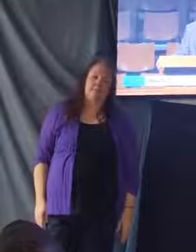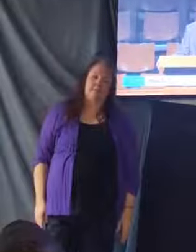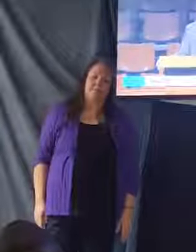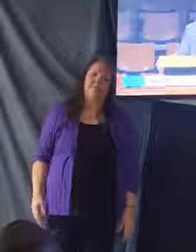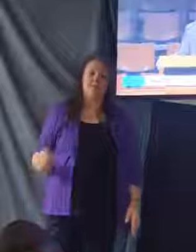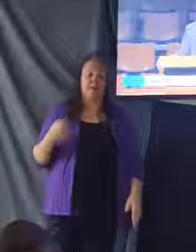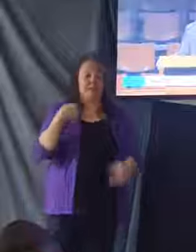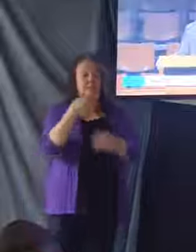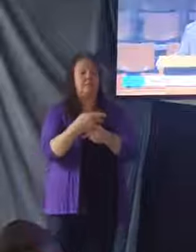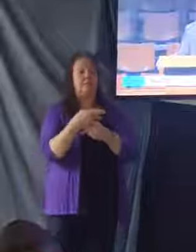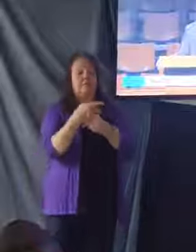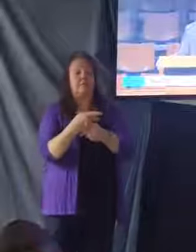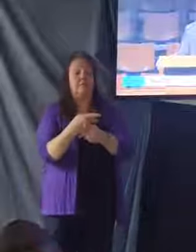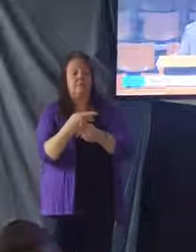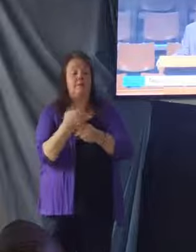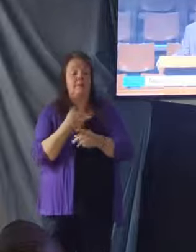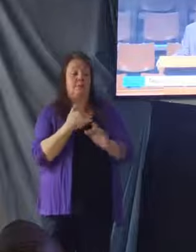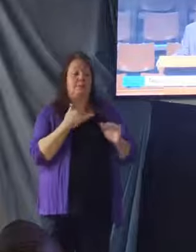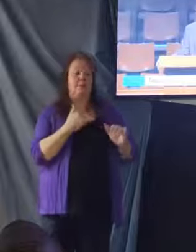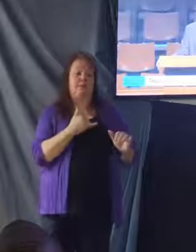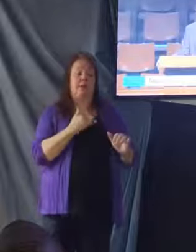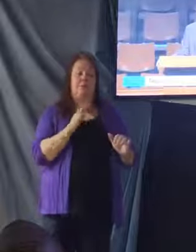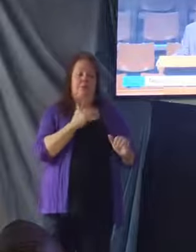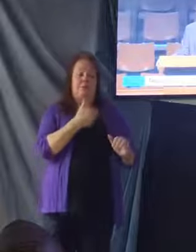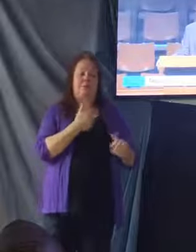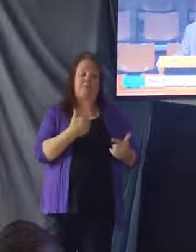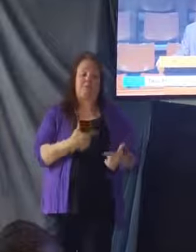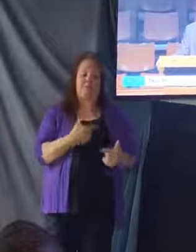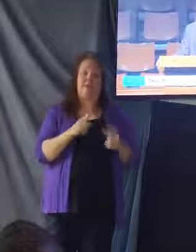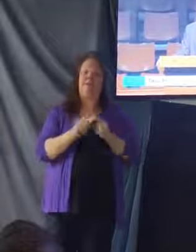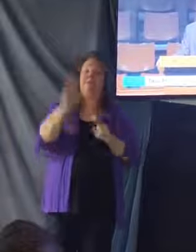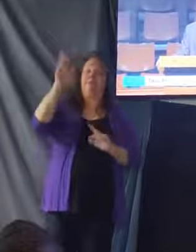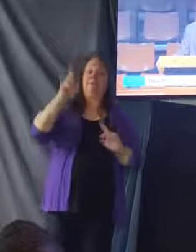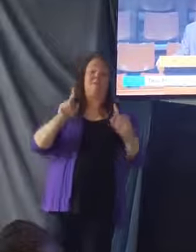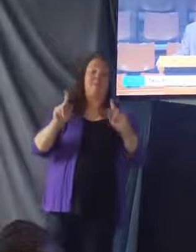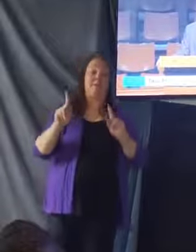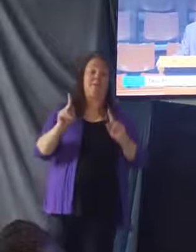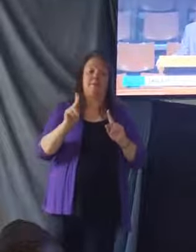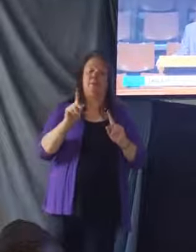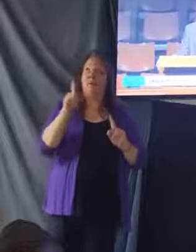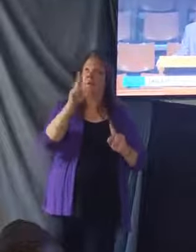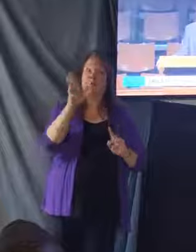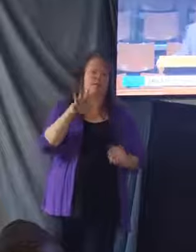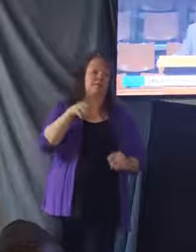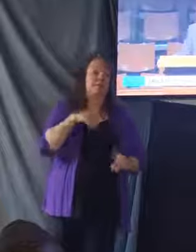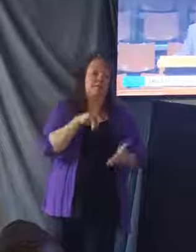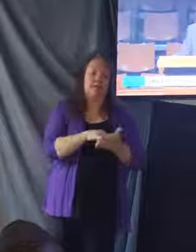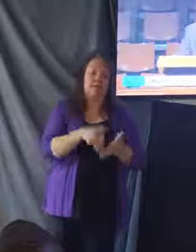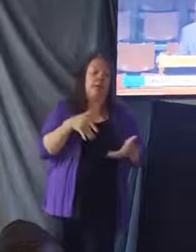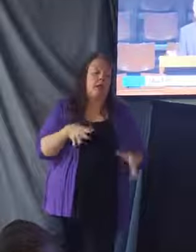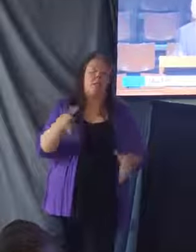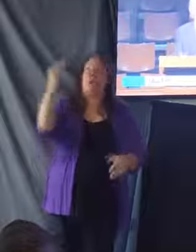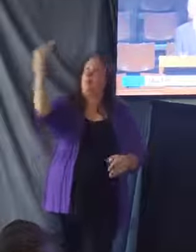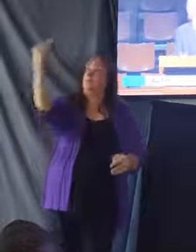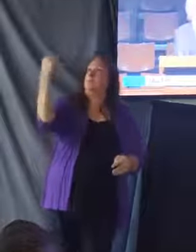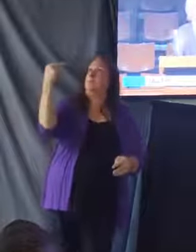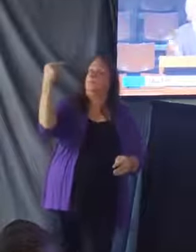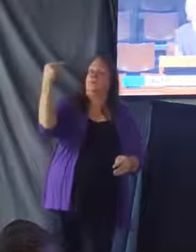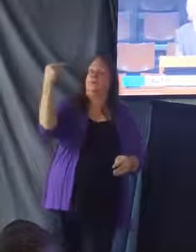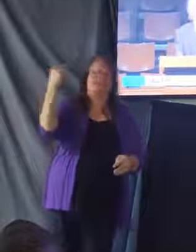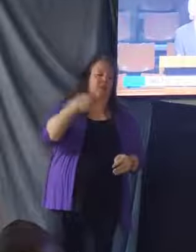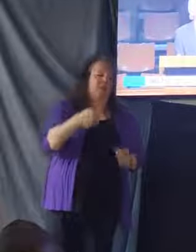We have to be careful we don't drift there in our spiritual life as God's people. It's never acceptable. I don't want God to say to